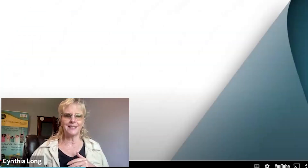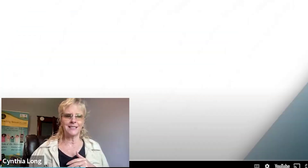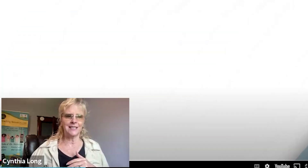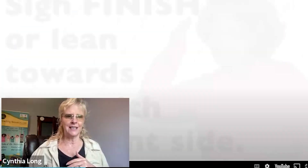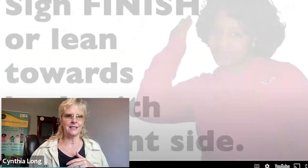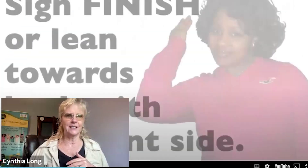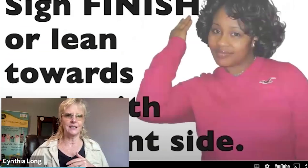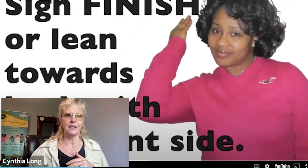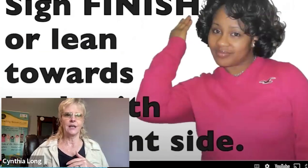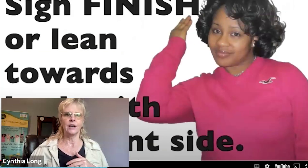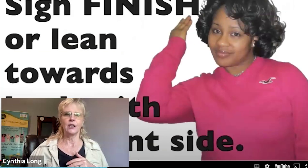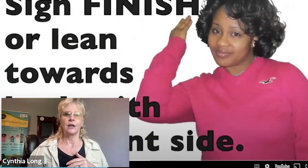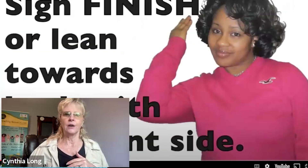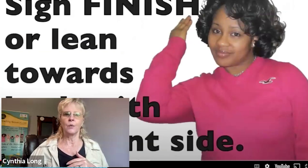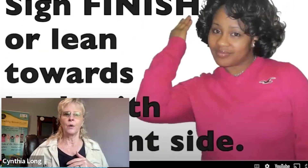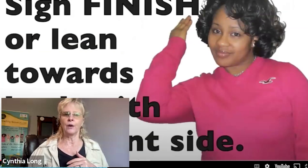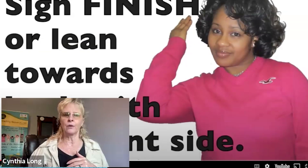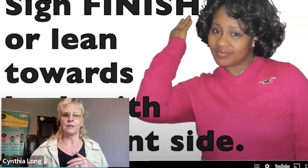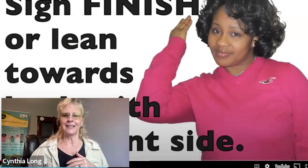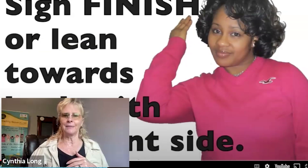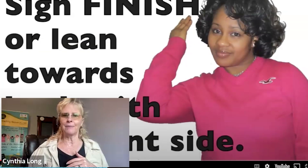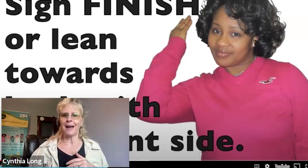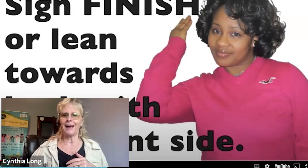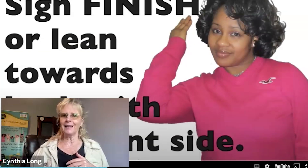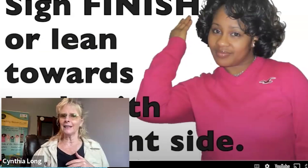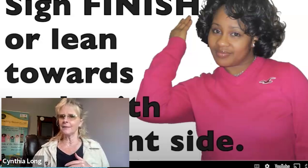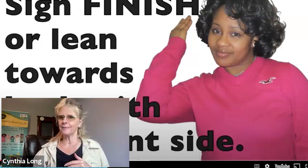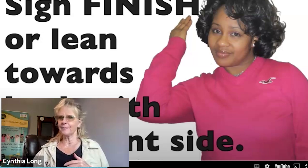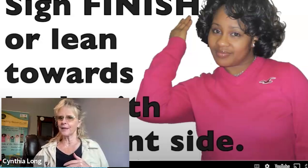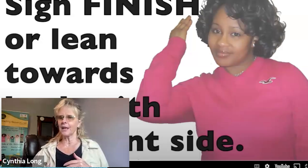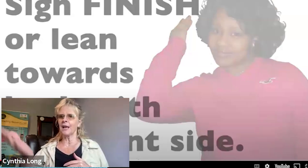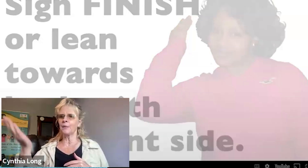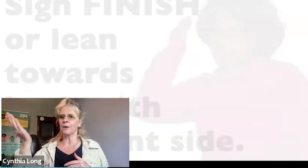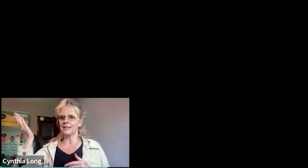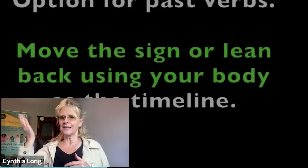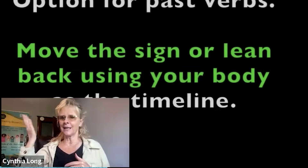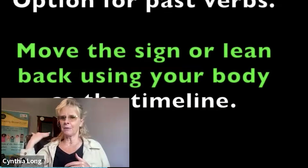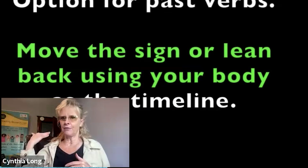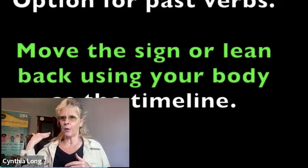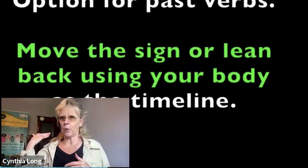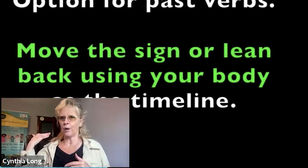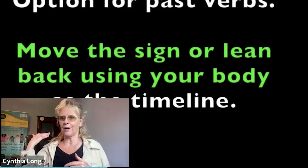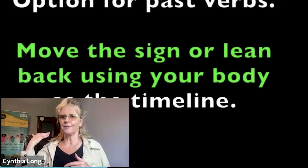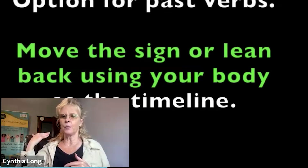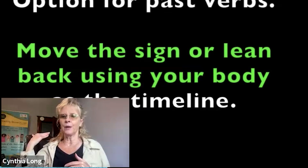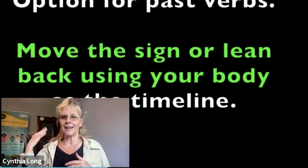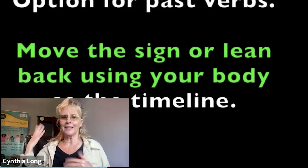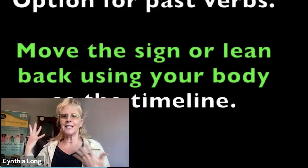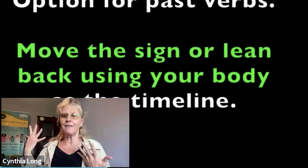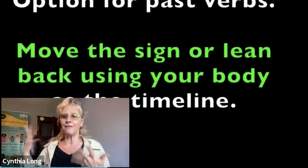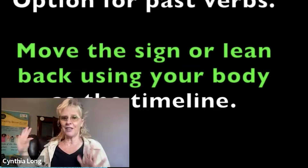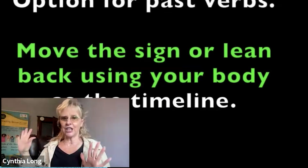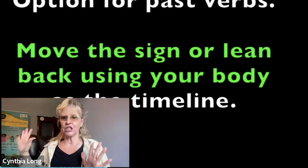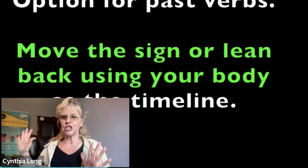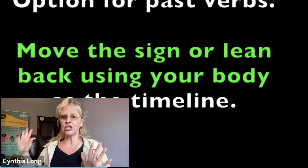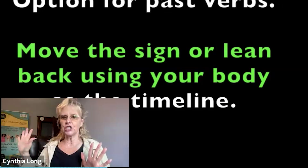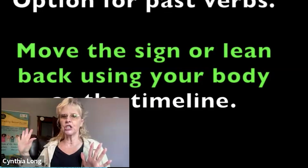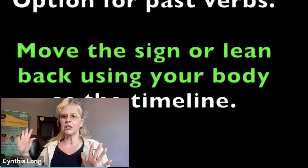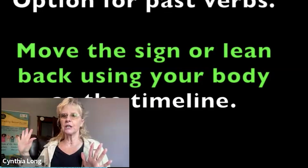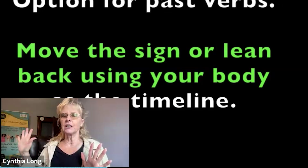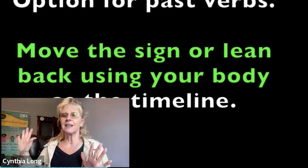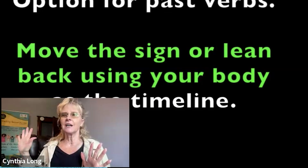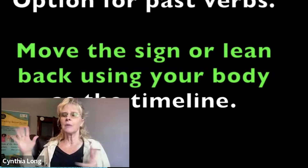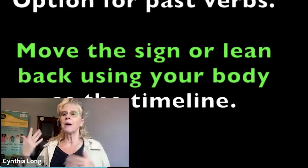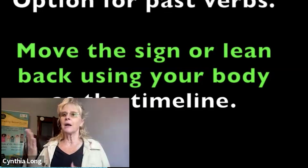one. Past tense. We are going to lean back and we're going to say before. We can say